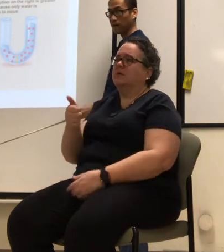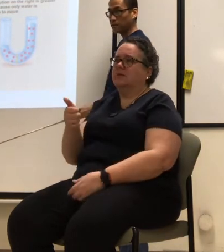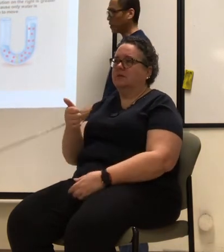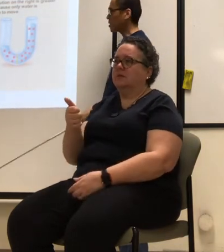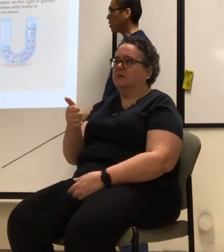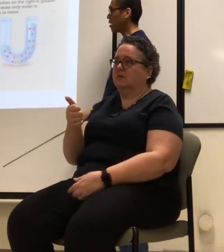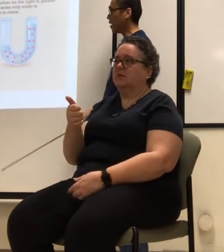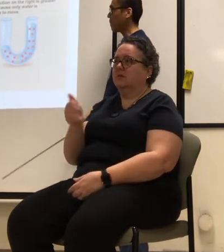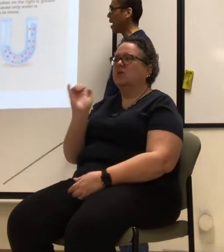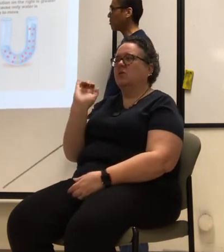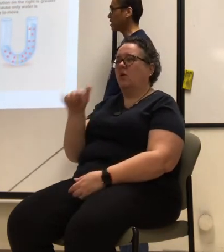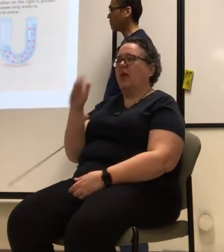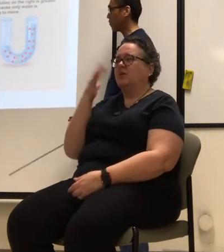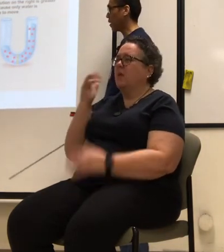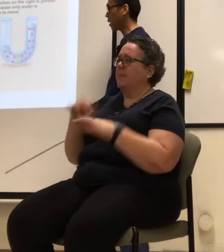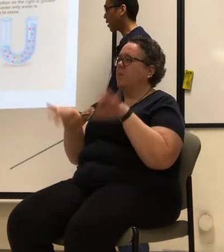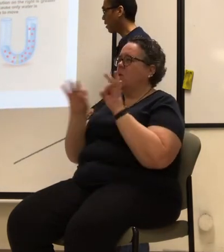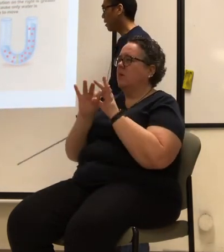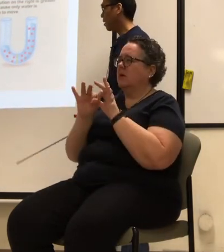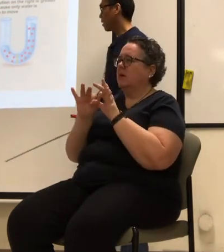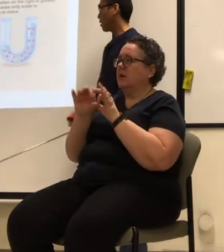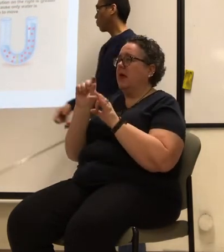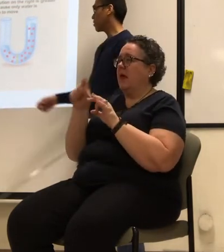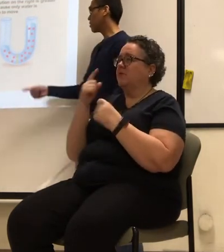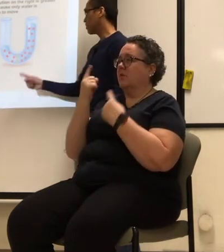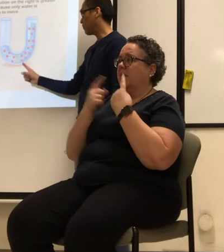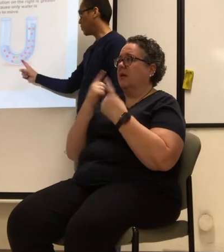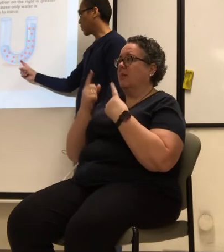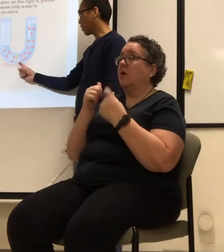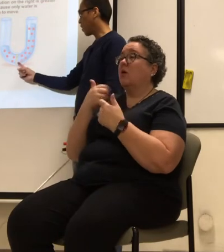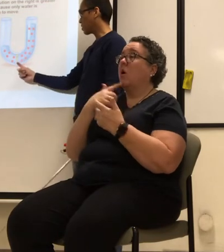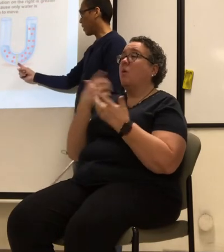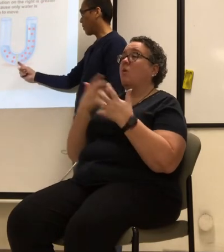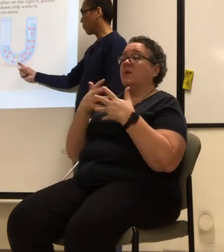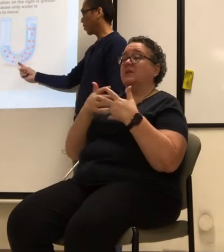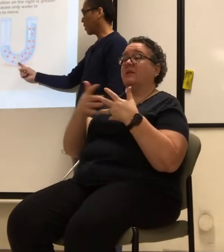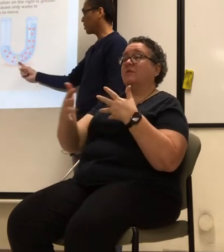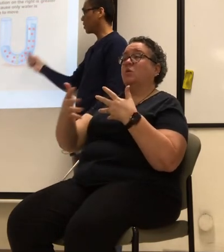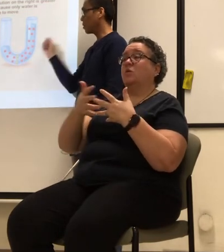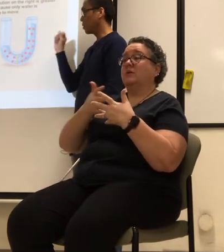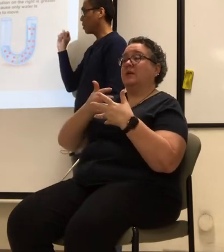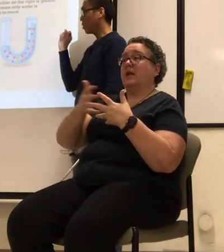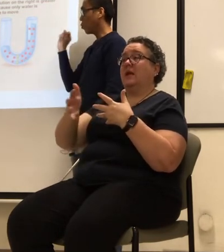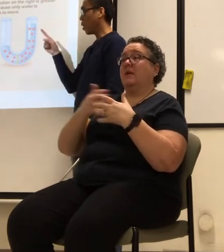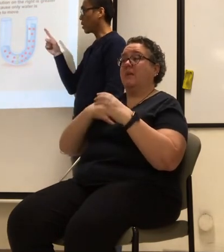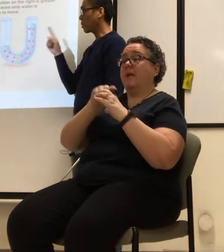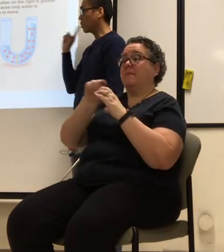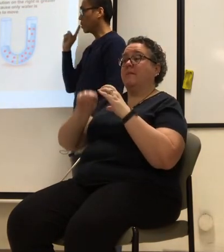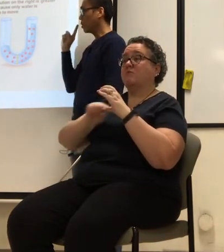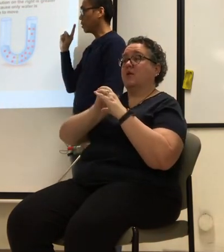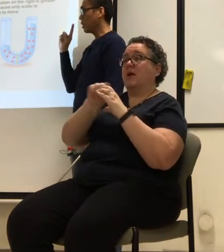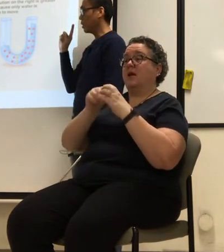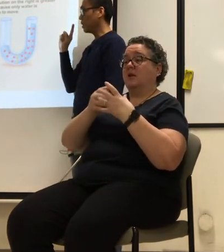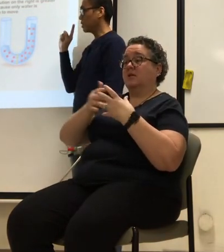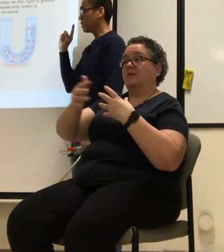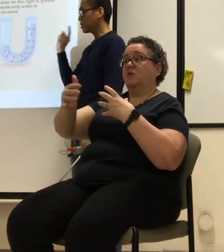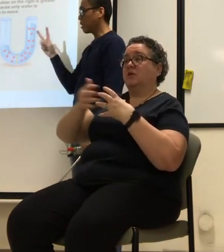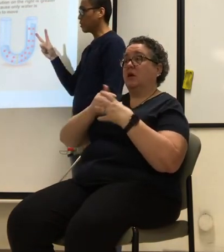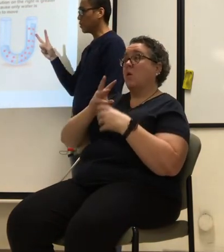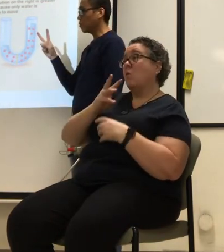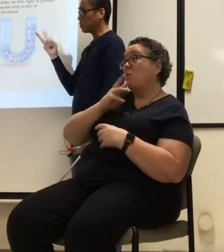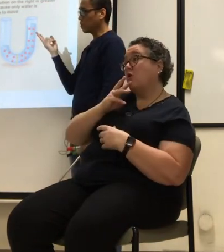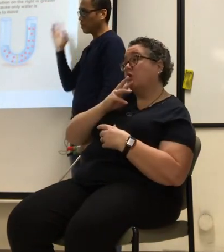Okay. So that's why that matters. You have to think, what's diffusing across my membrane? Is it water? Is